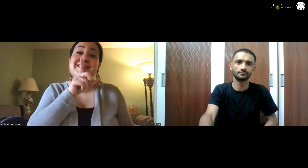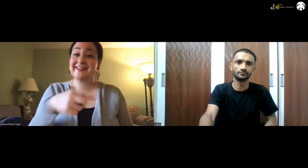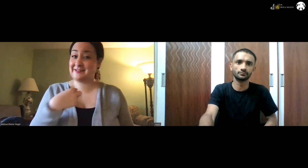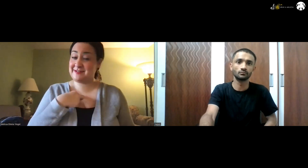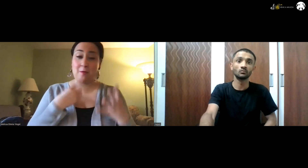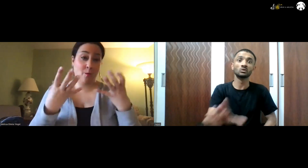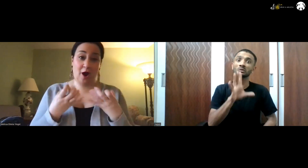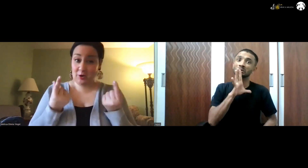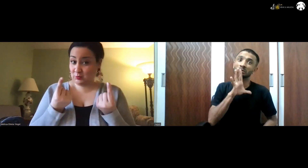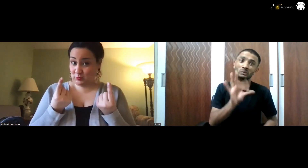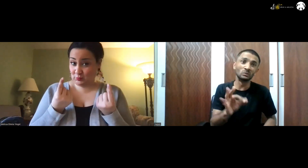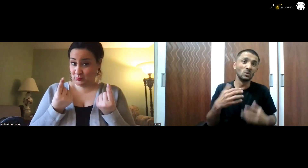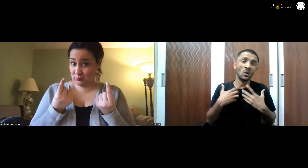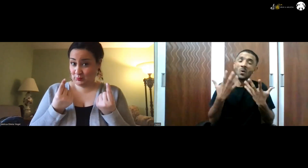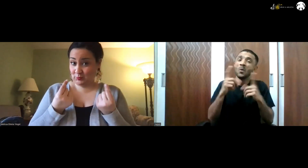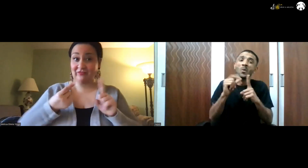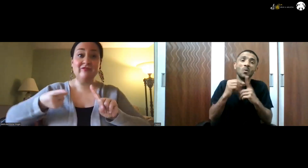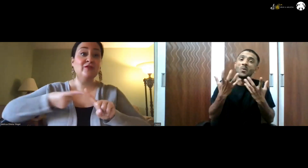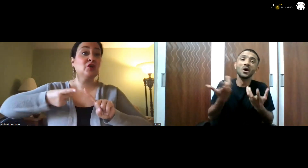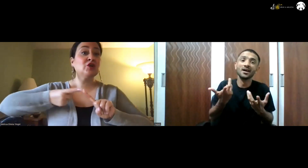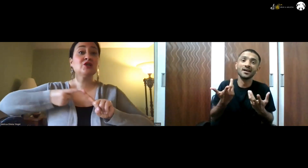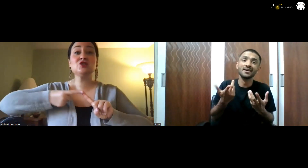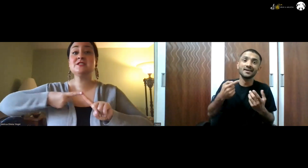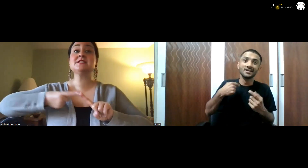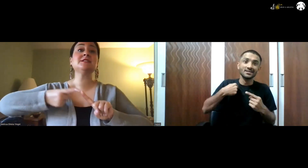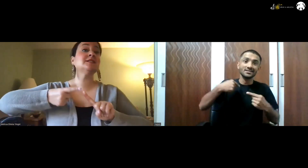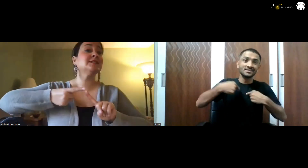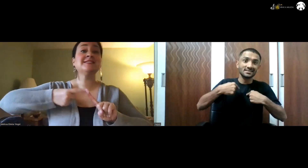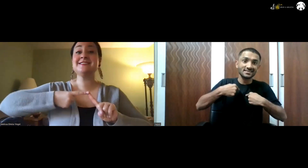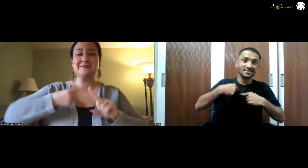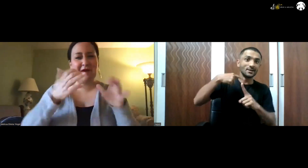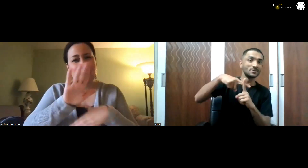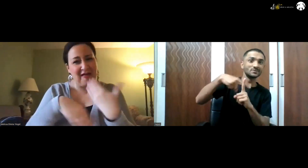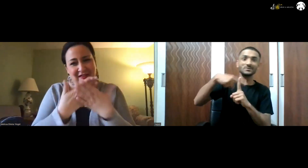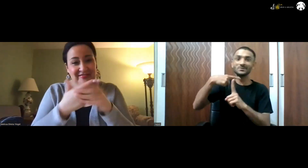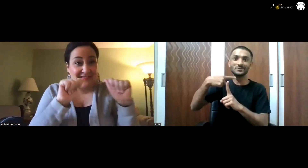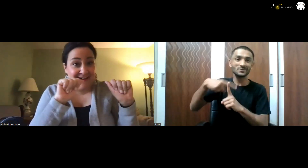in the chat with a yes and no. What I really want to do